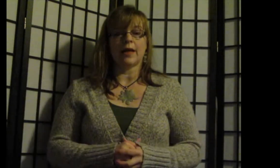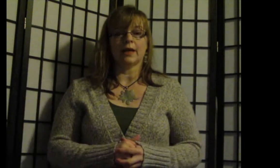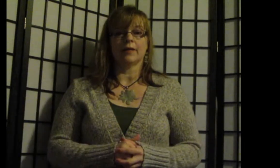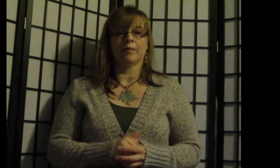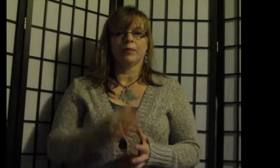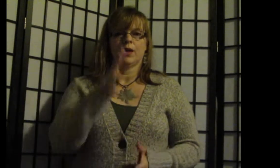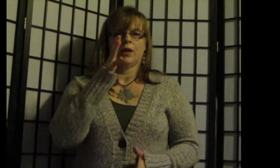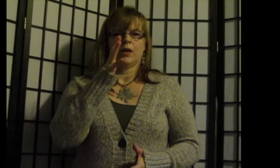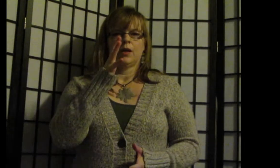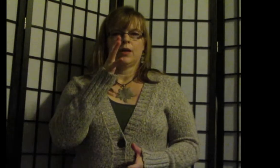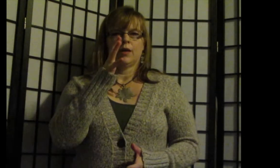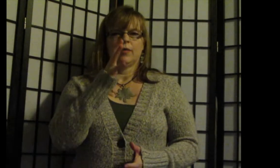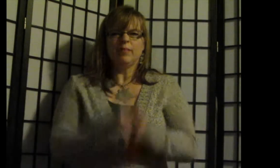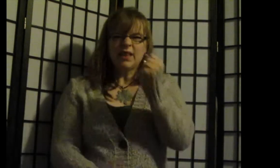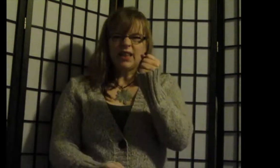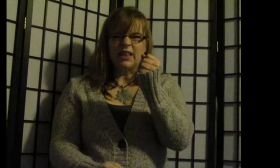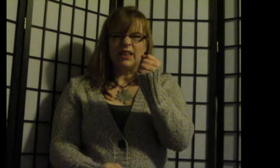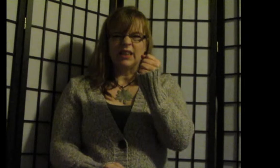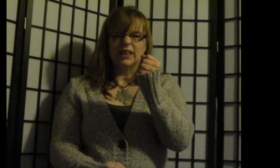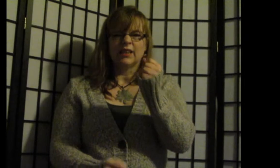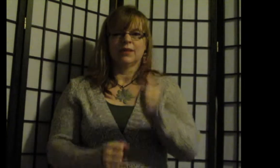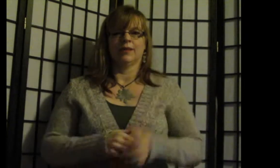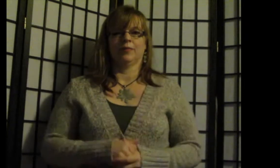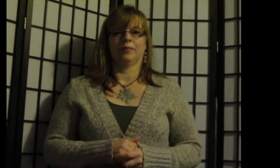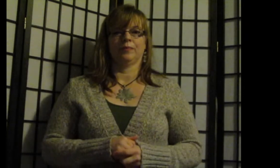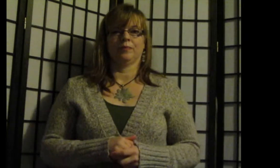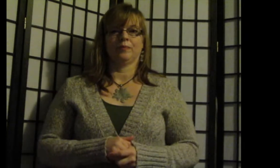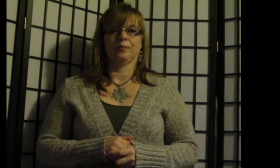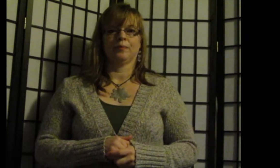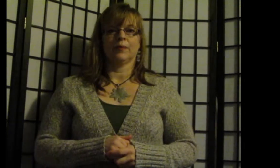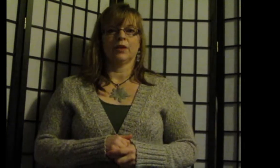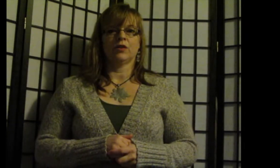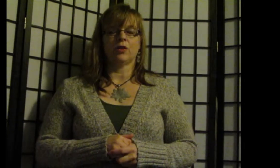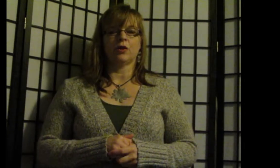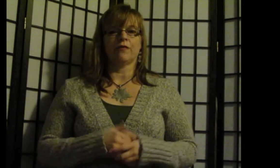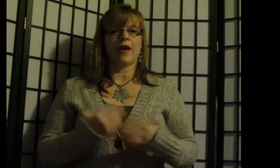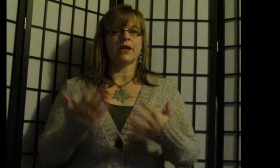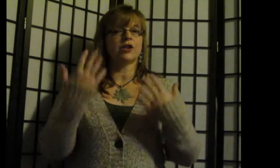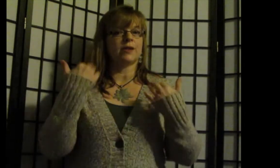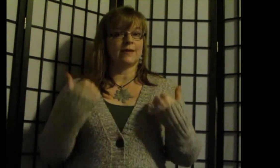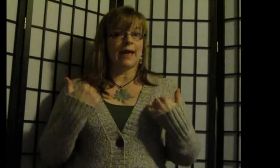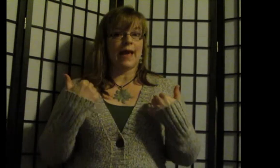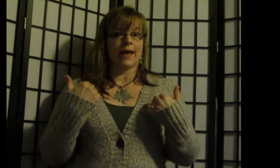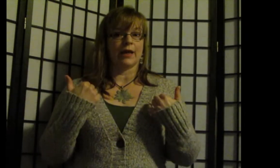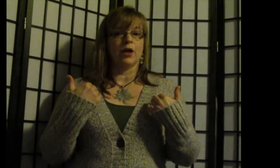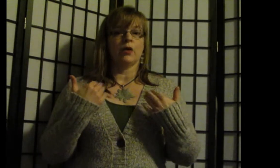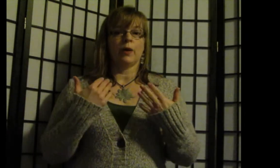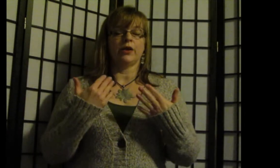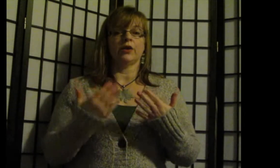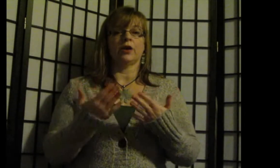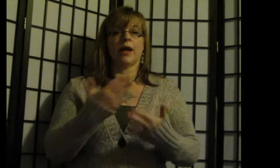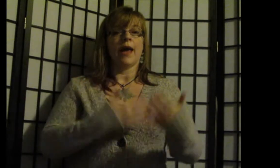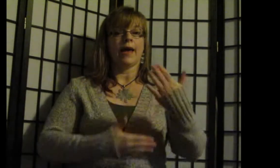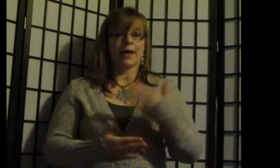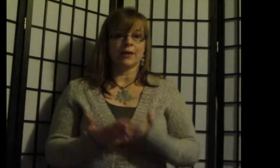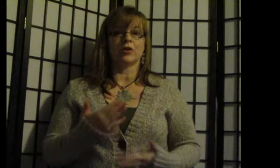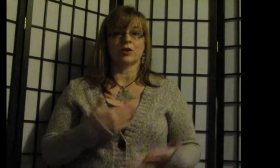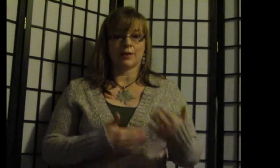like. Mean. So your face should say what your hands are